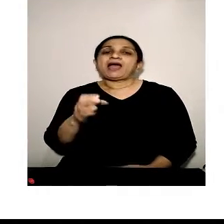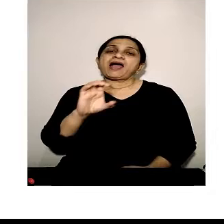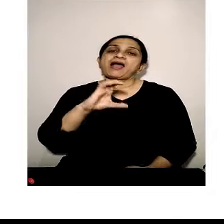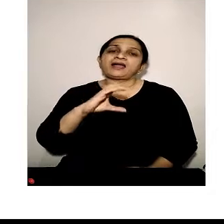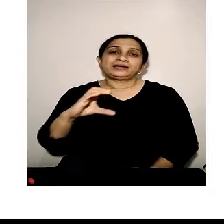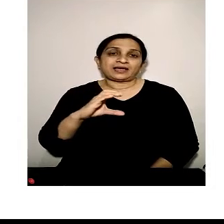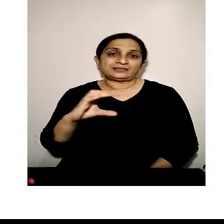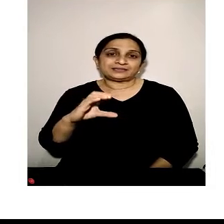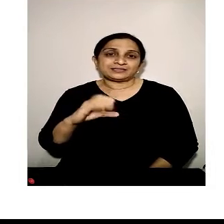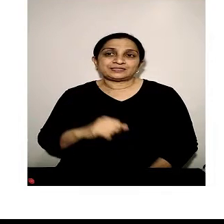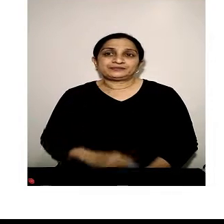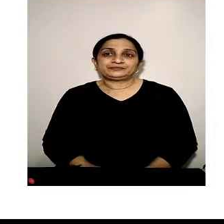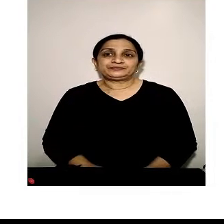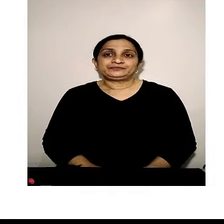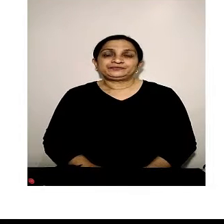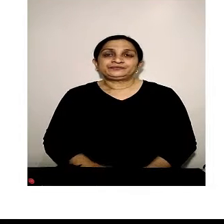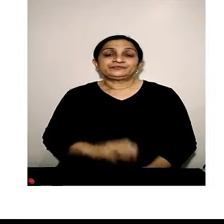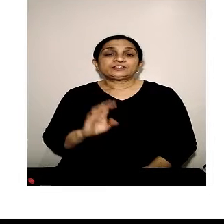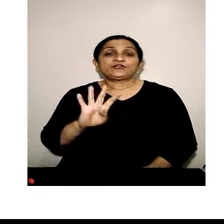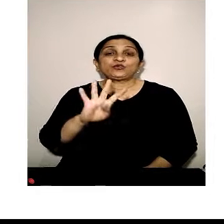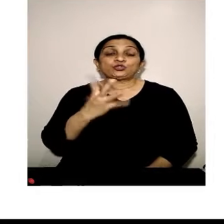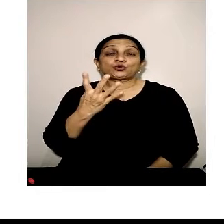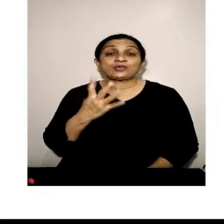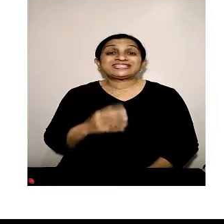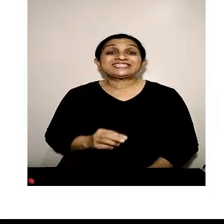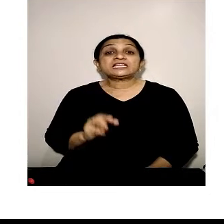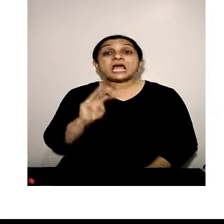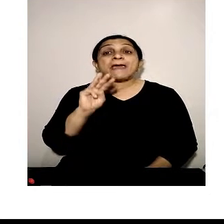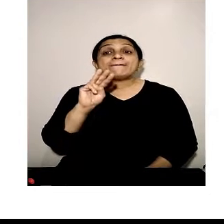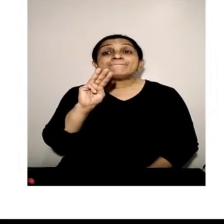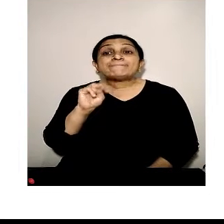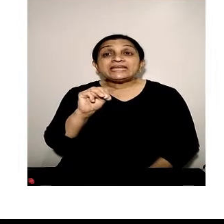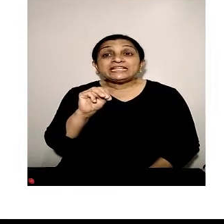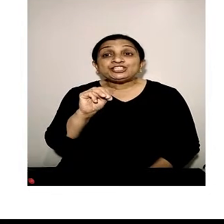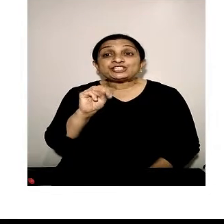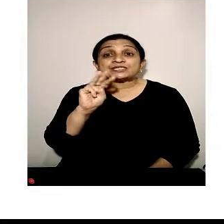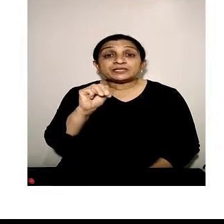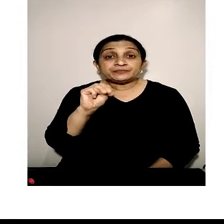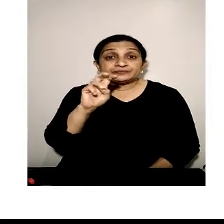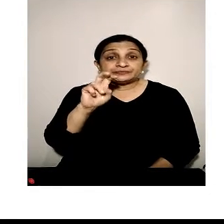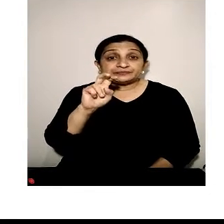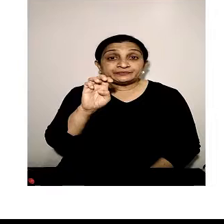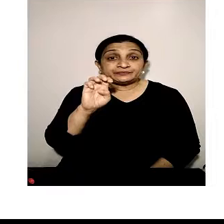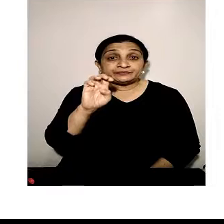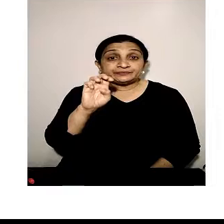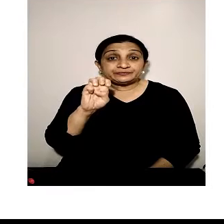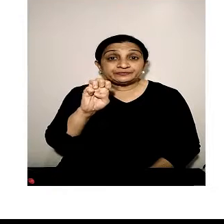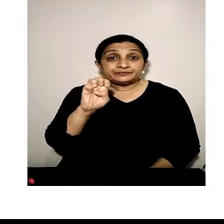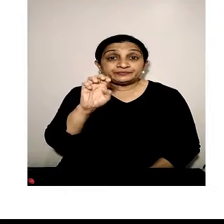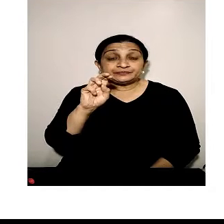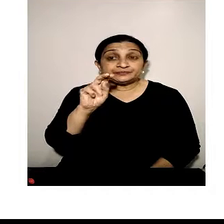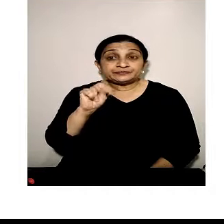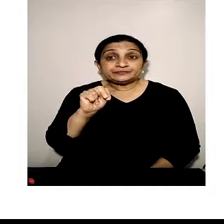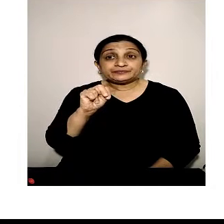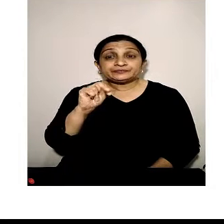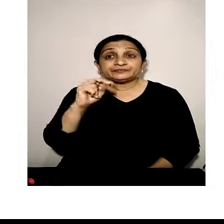and conductors. Fourth question, meninges.